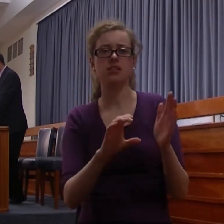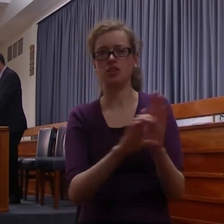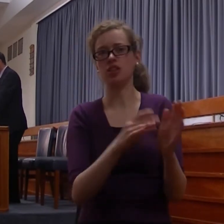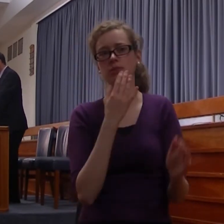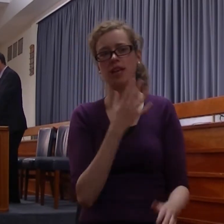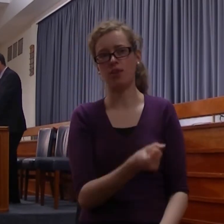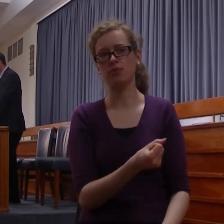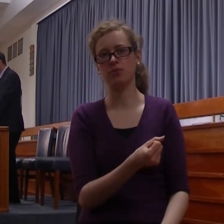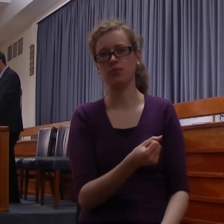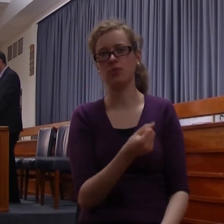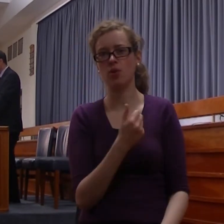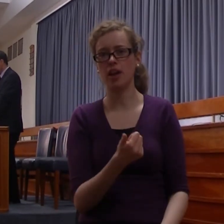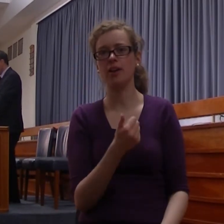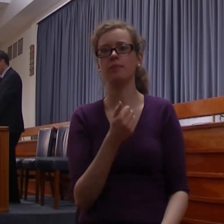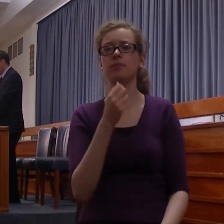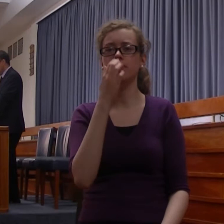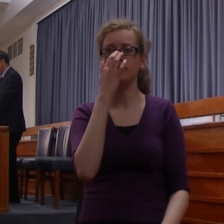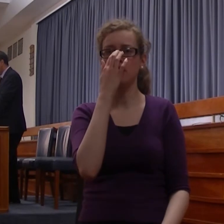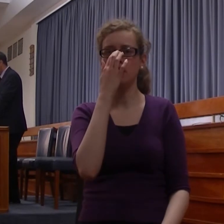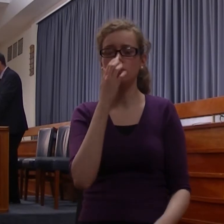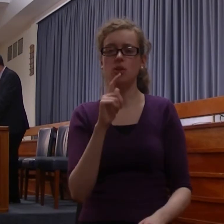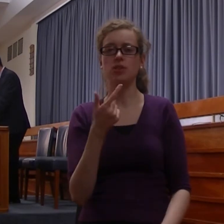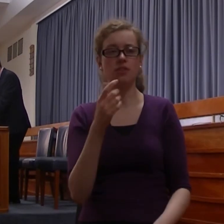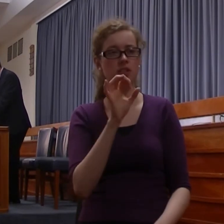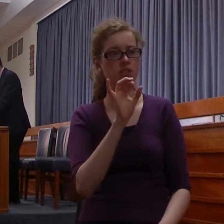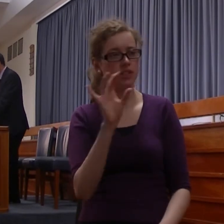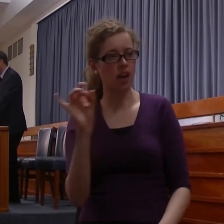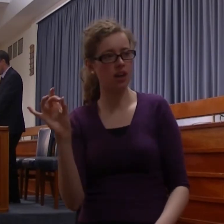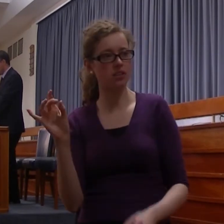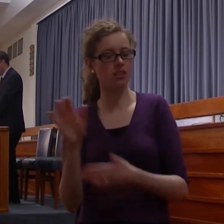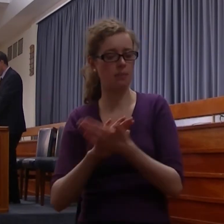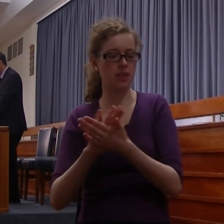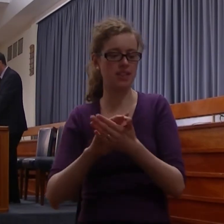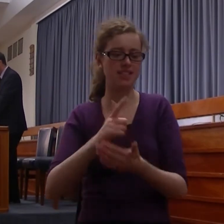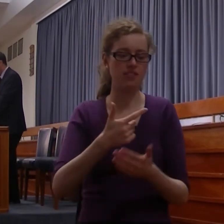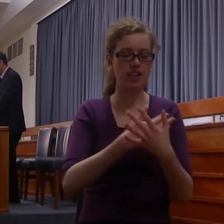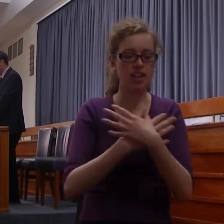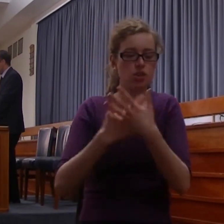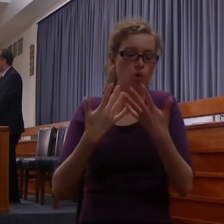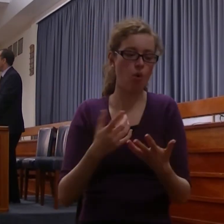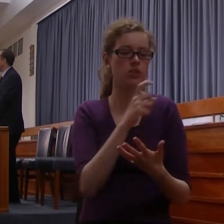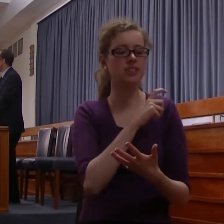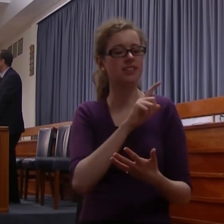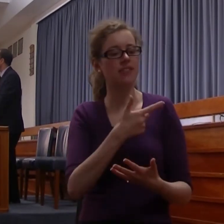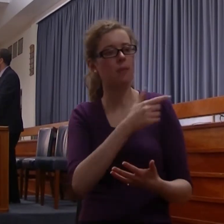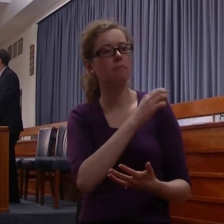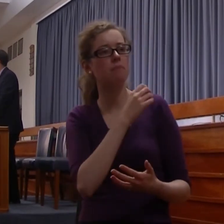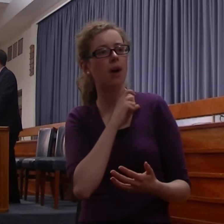church is well. If he is going wrong, the church is also going wrong. So the seven